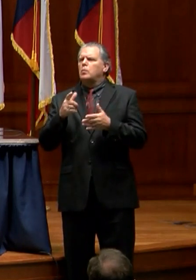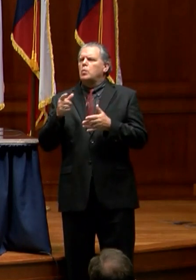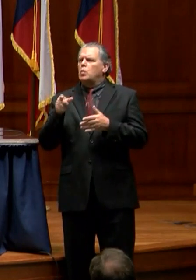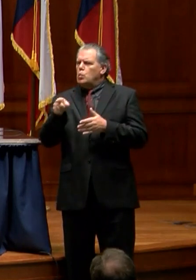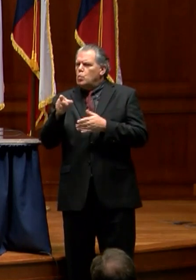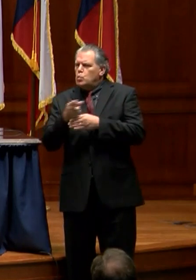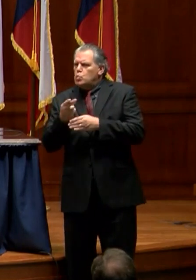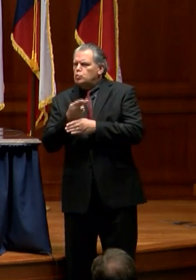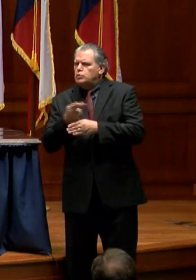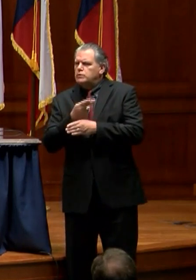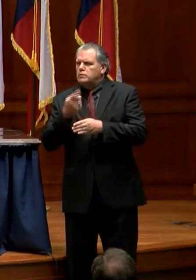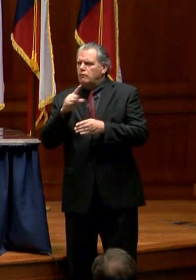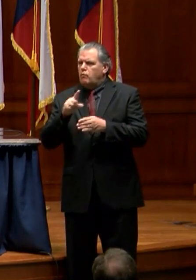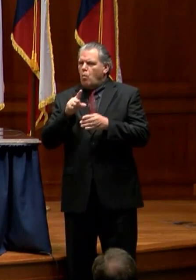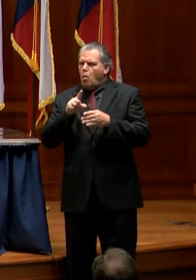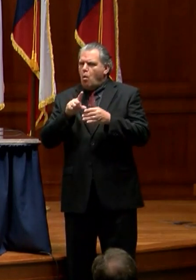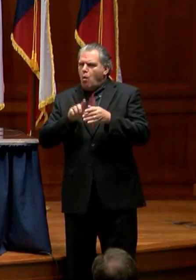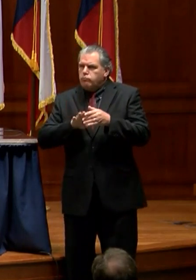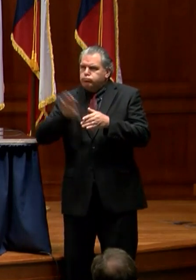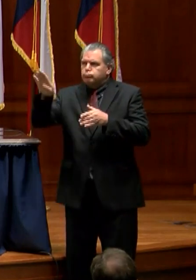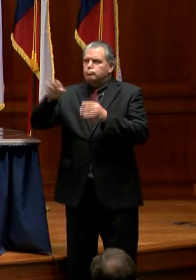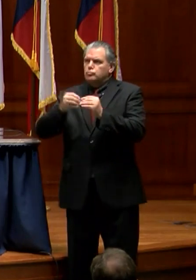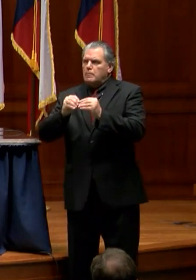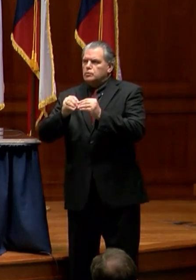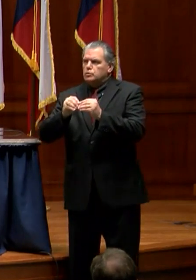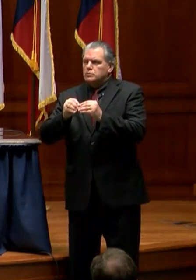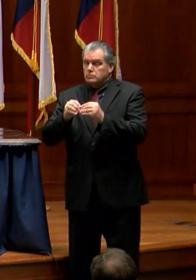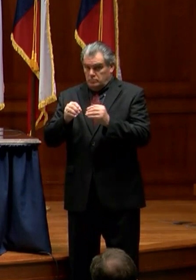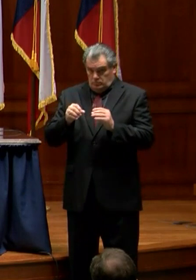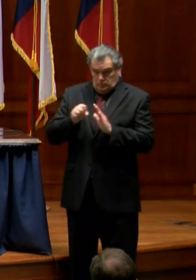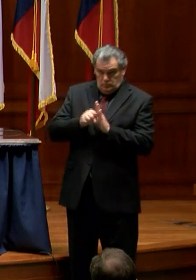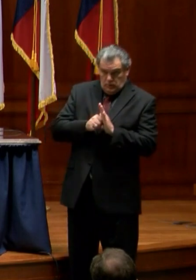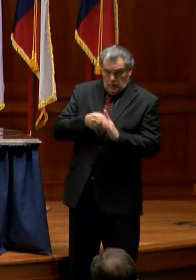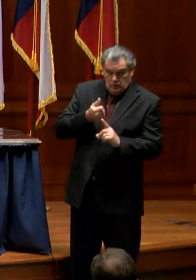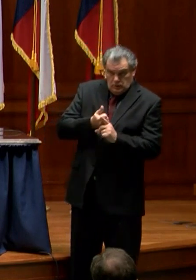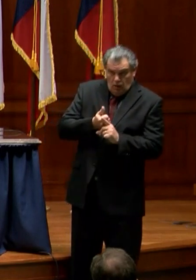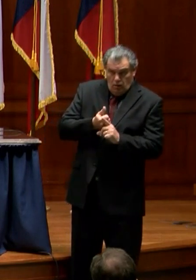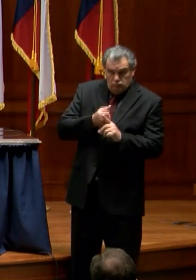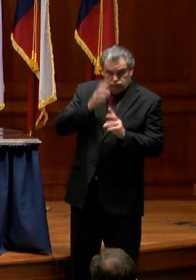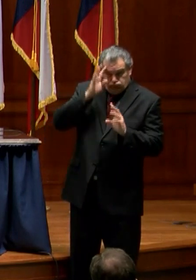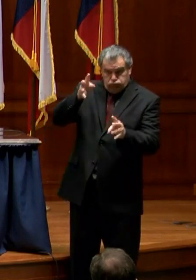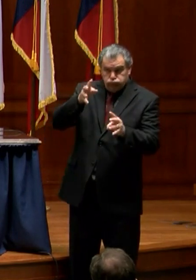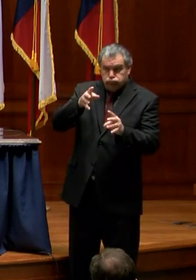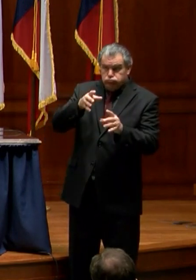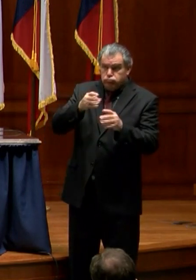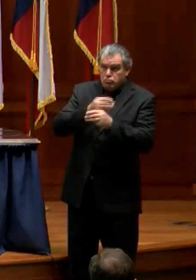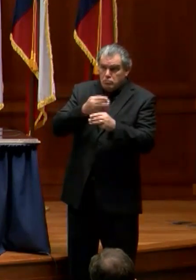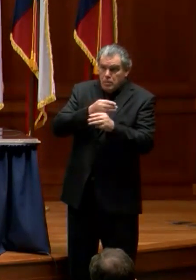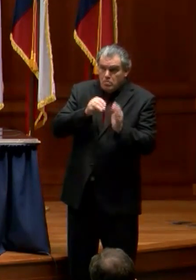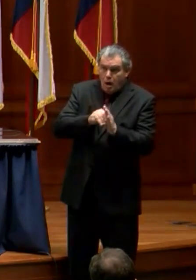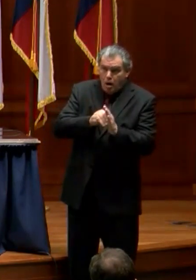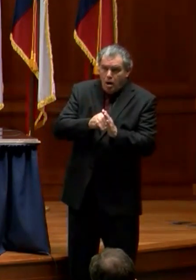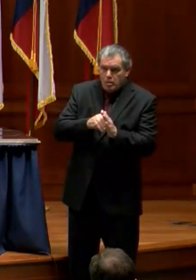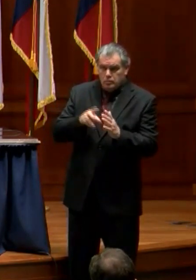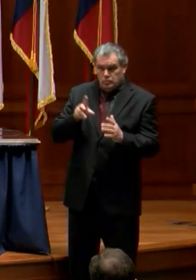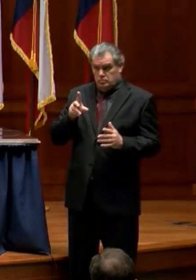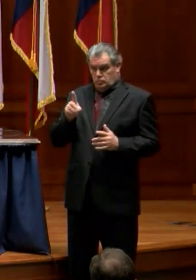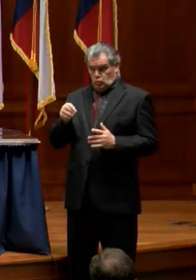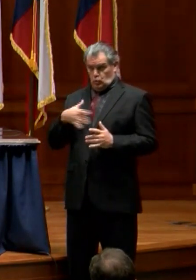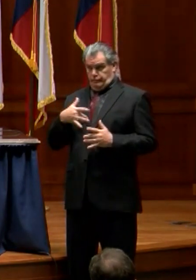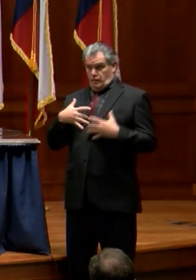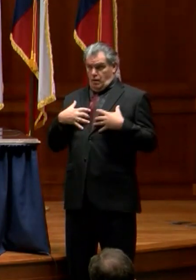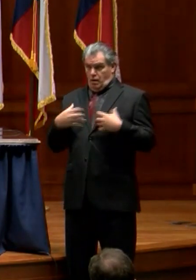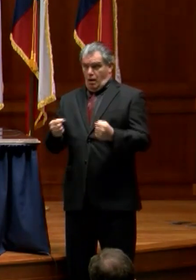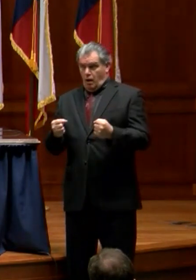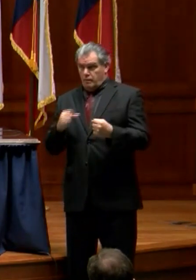cases? Has the state engineered any models that it's using on its own? How much confidence do you have in modeling,